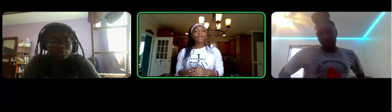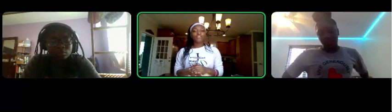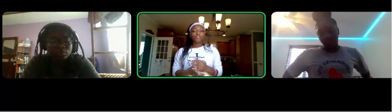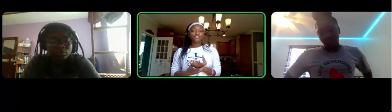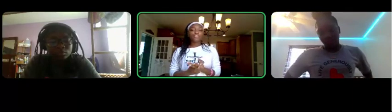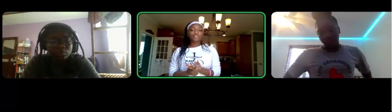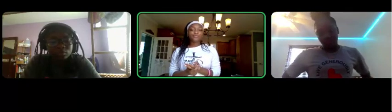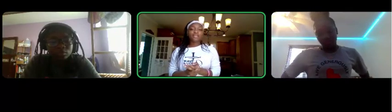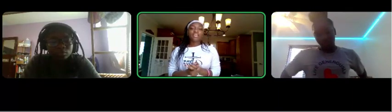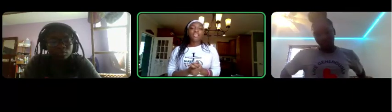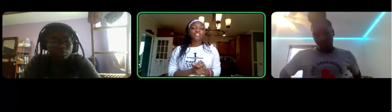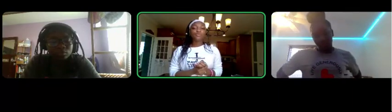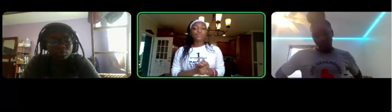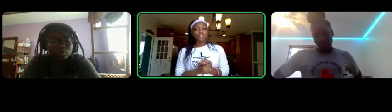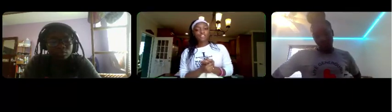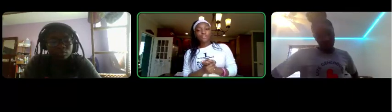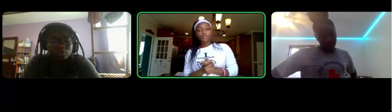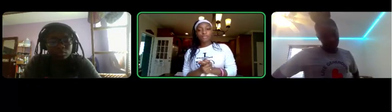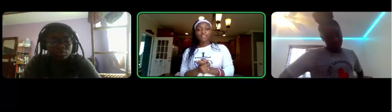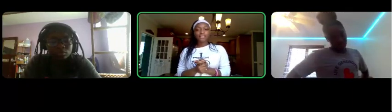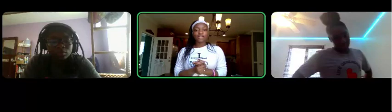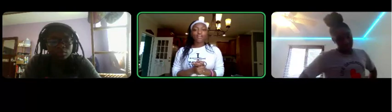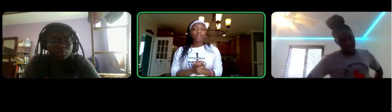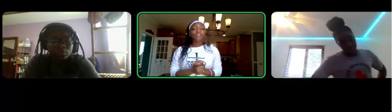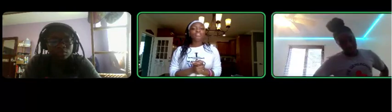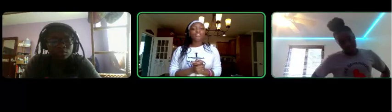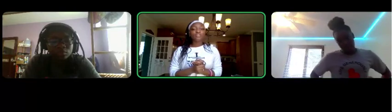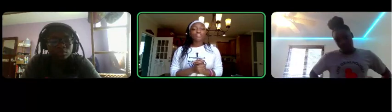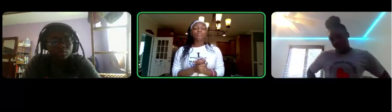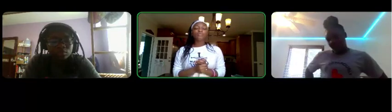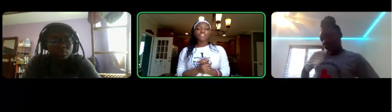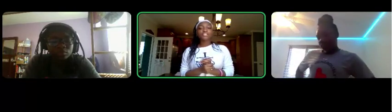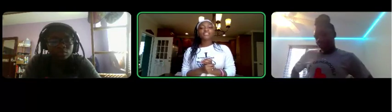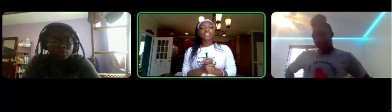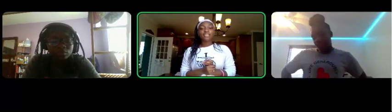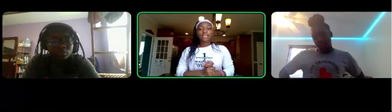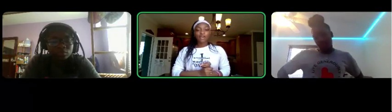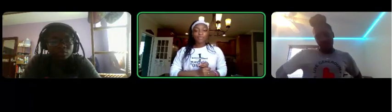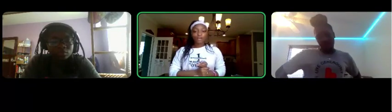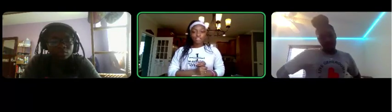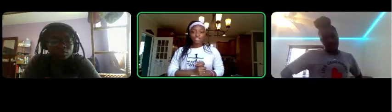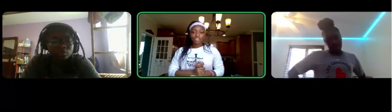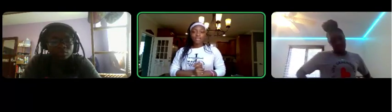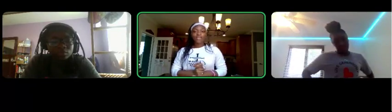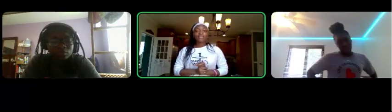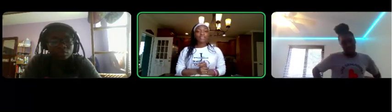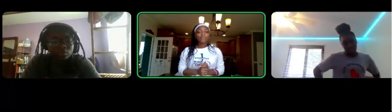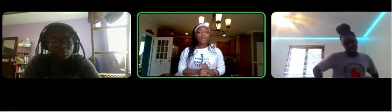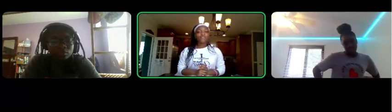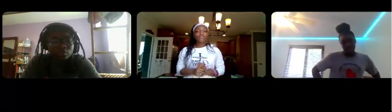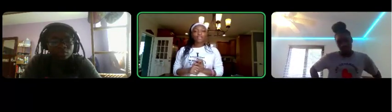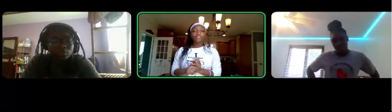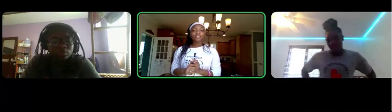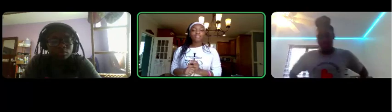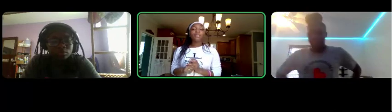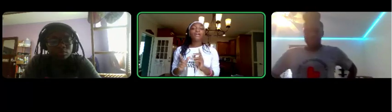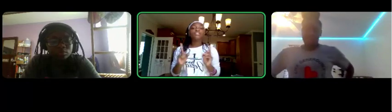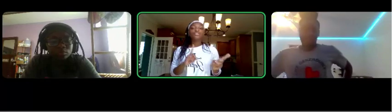know true. His words show me clear. Children precious, he care much. He my friend, he my true